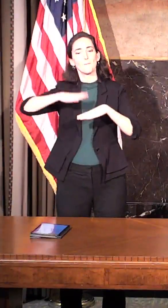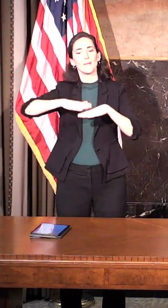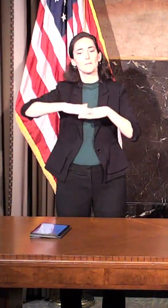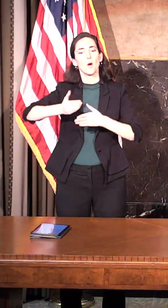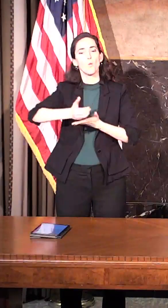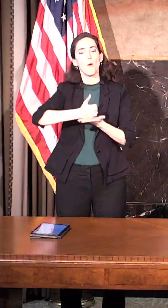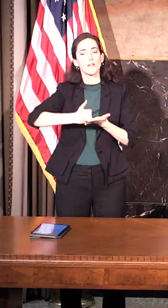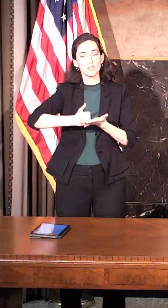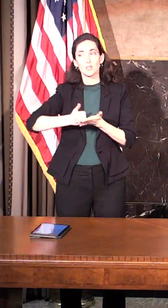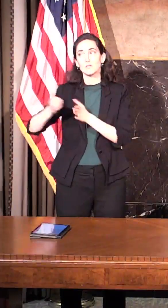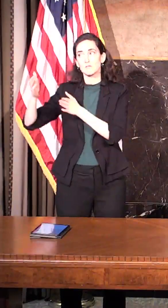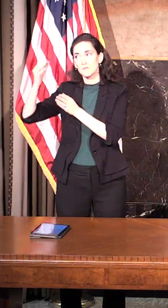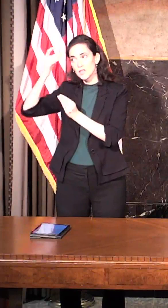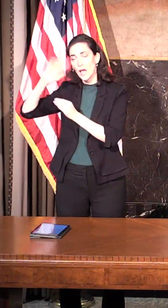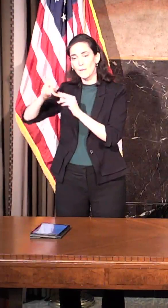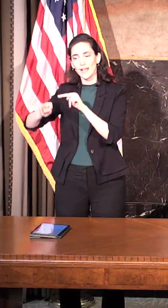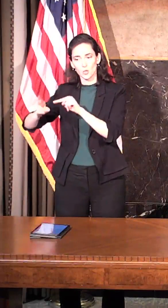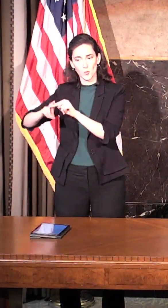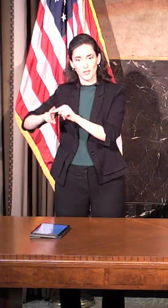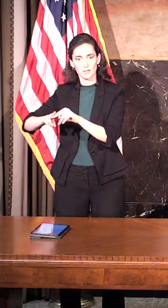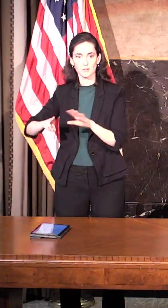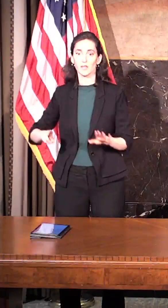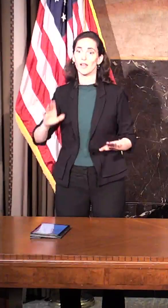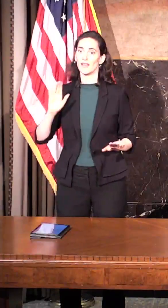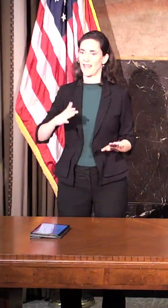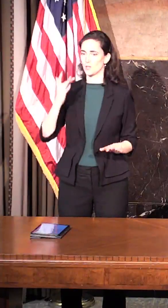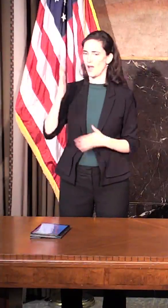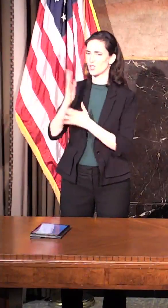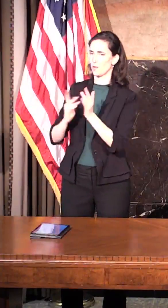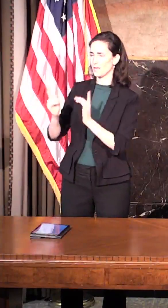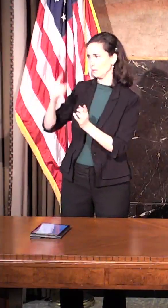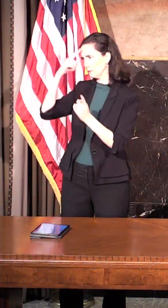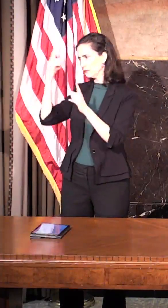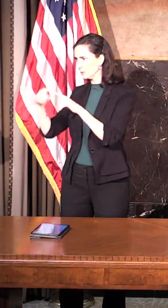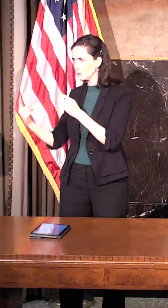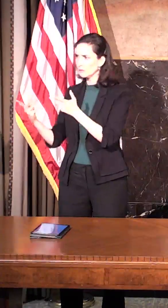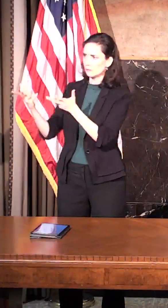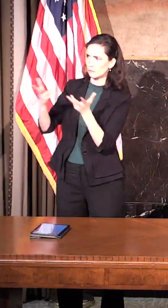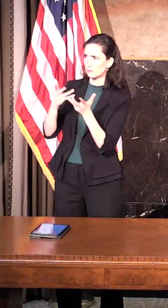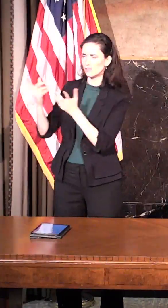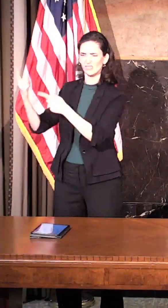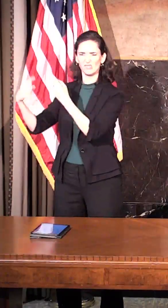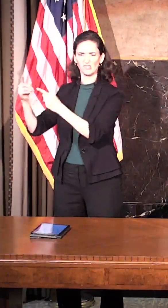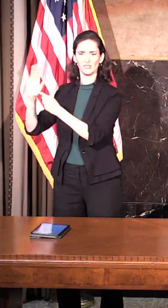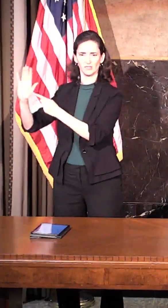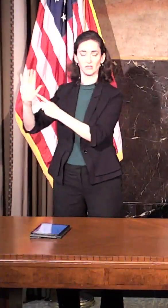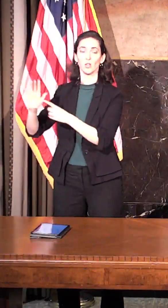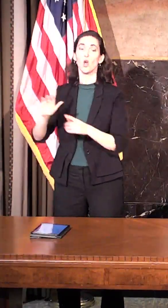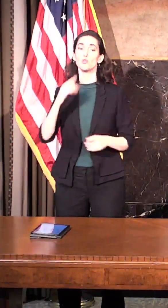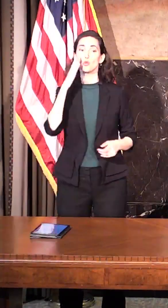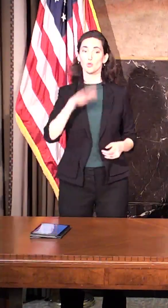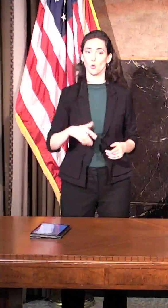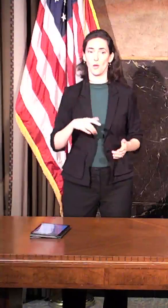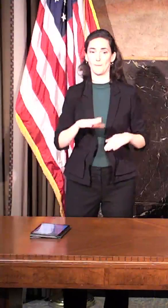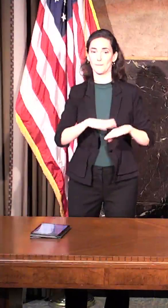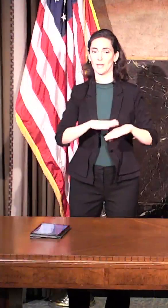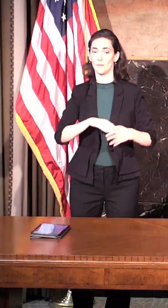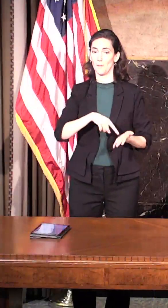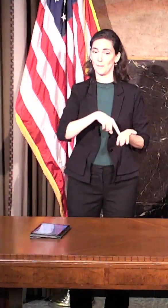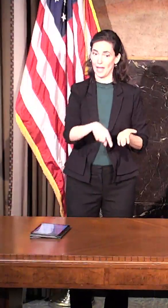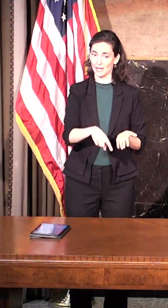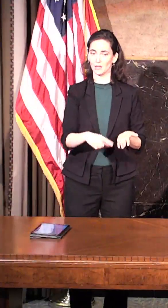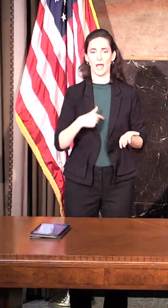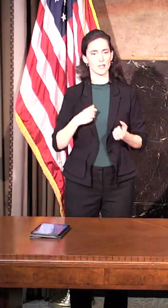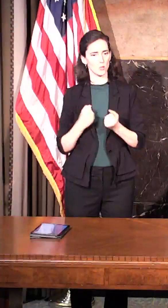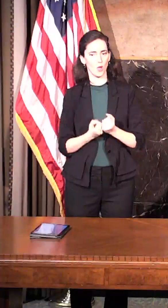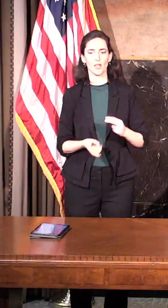one of the things that makes that particular package somewhat controversial for some. You all know that I have supported an increase in the minimum wage here